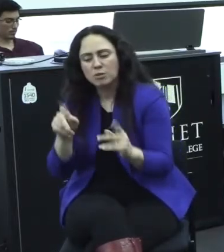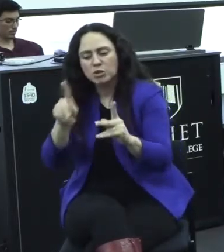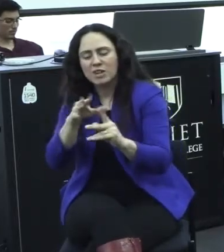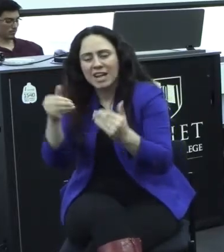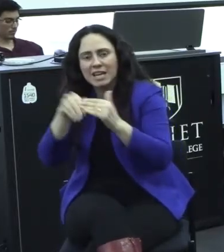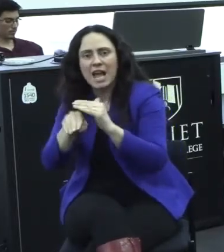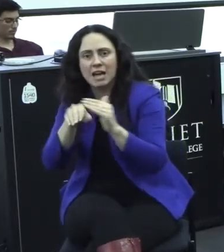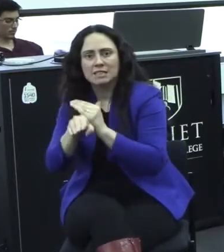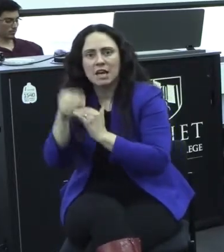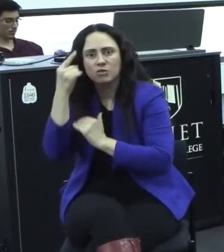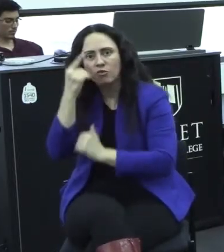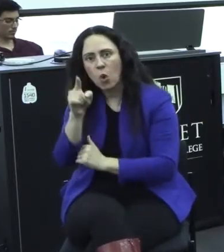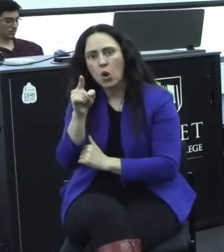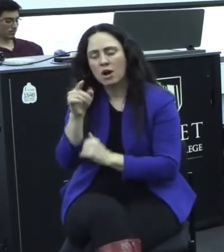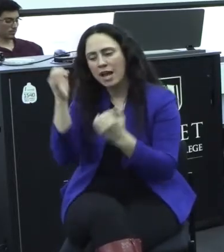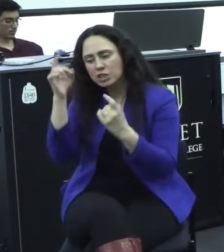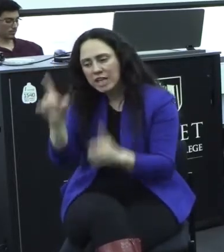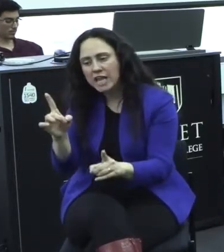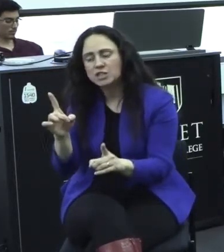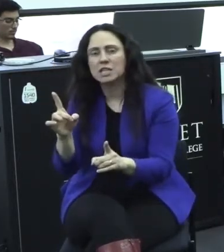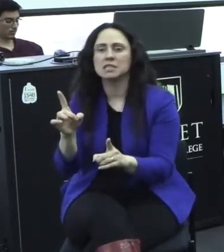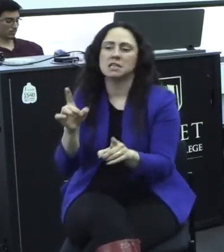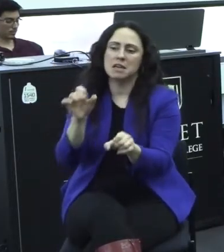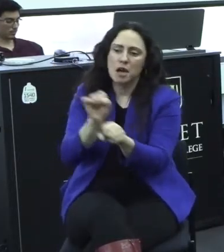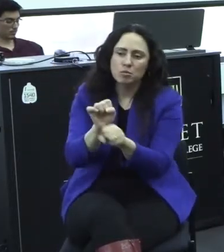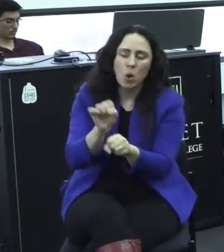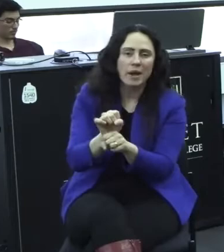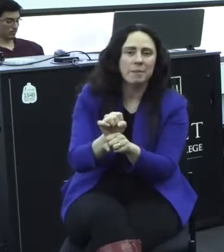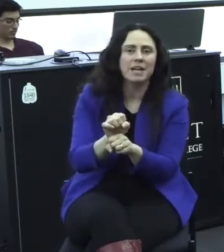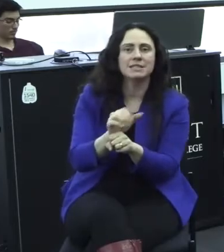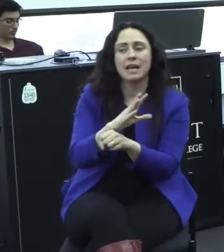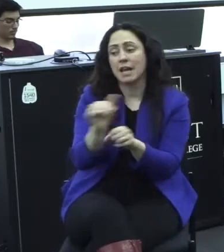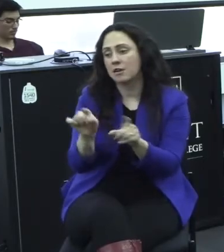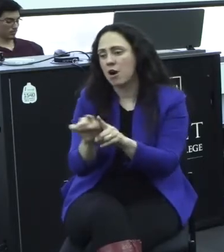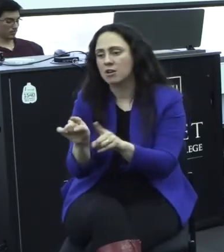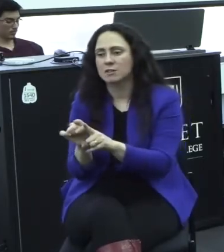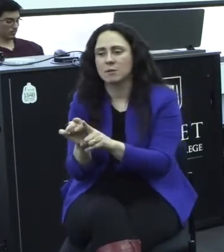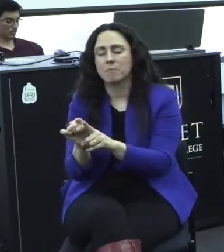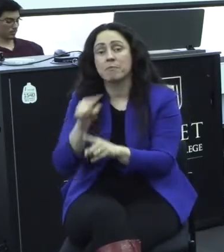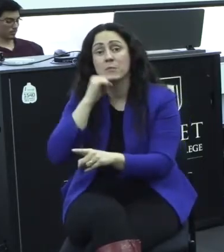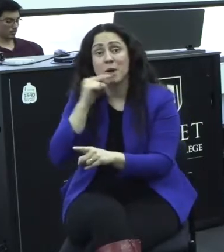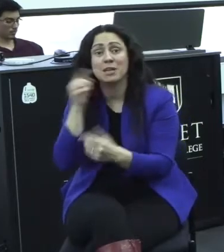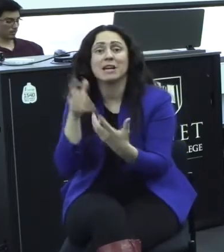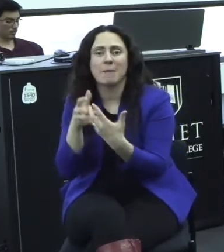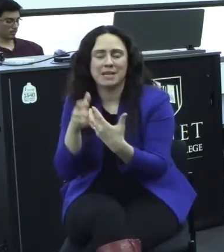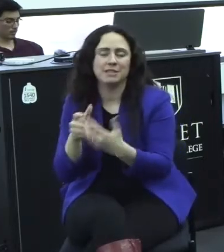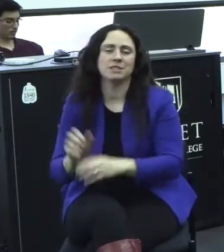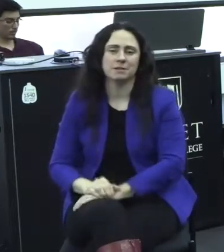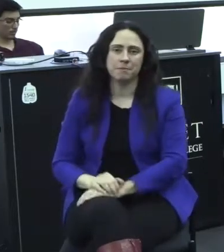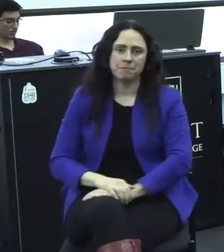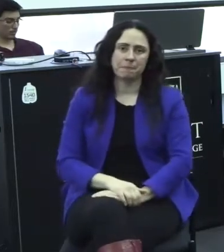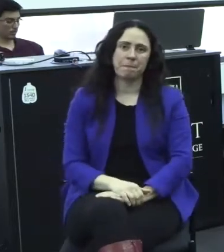access to education, to employment, and to also public accommodations.